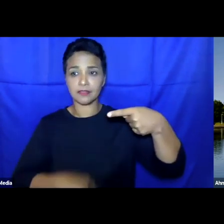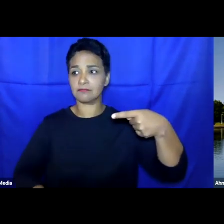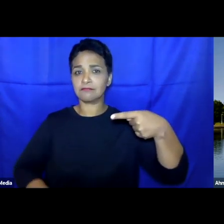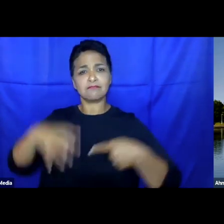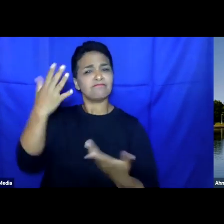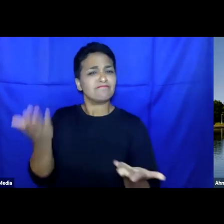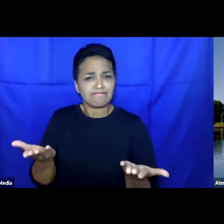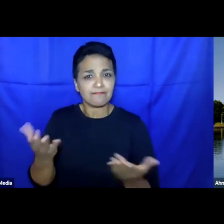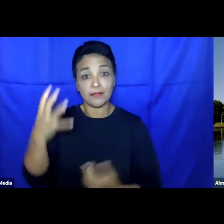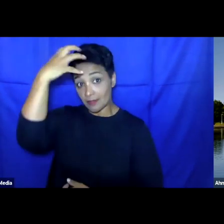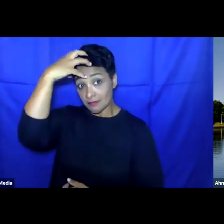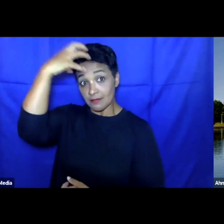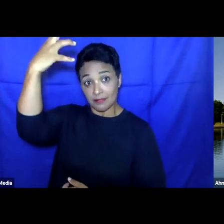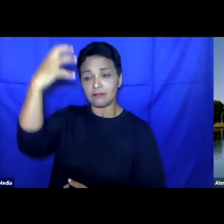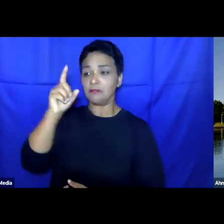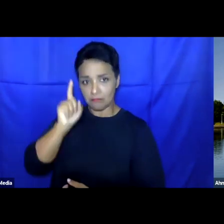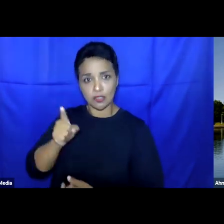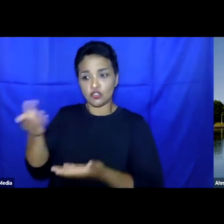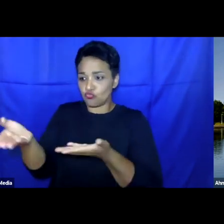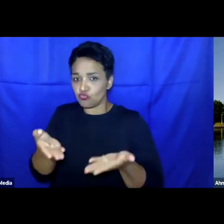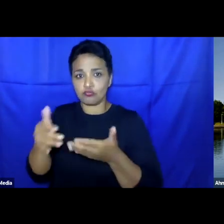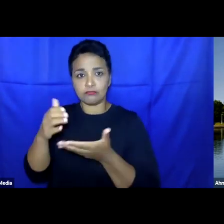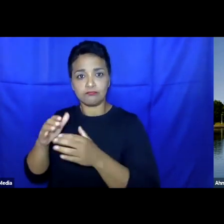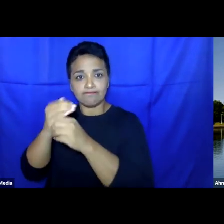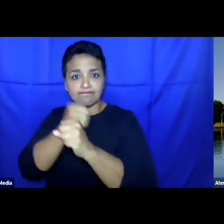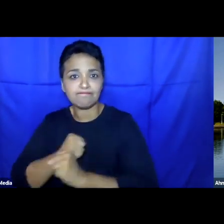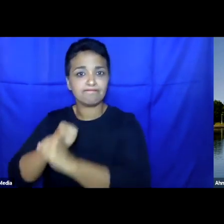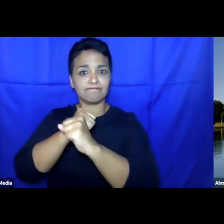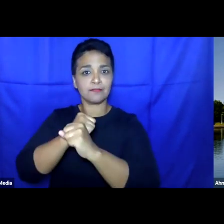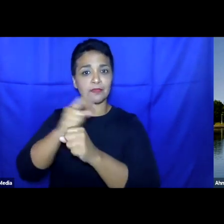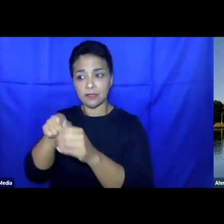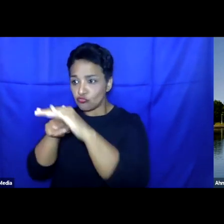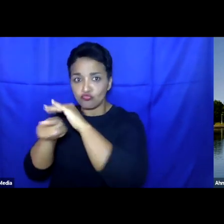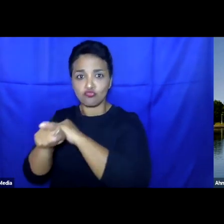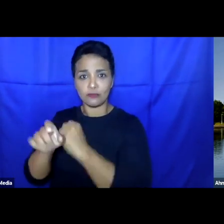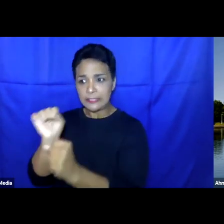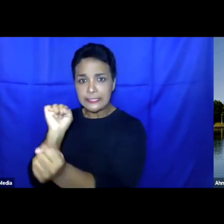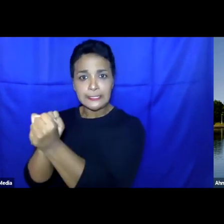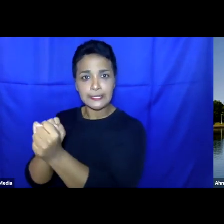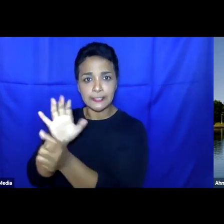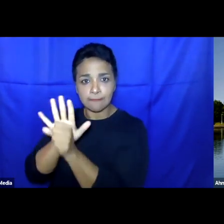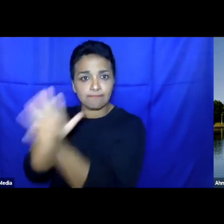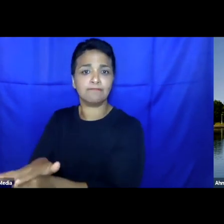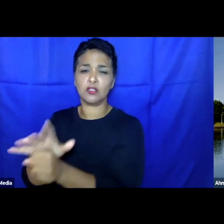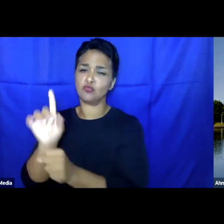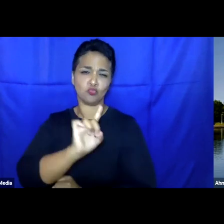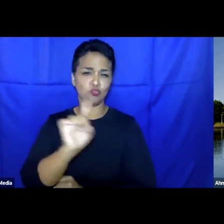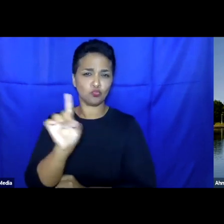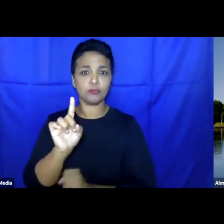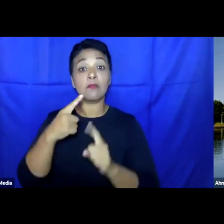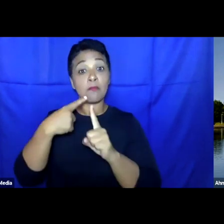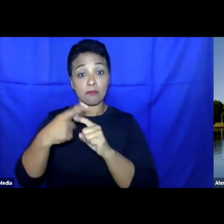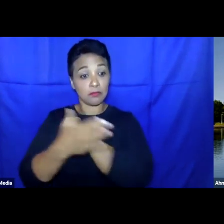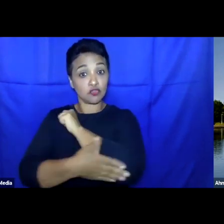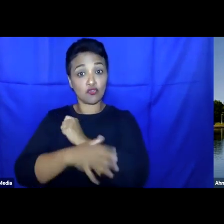that violate rights of those subject to its jurisdiction, i.e. a duty of restraint. The closure of borders to refugees,